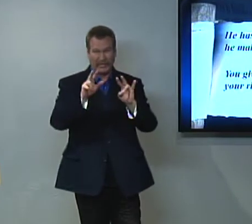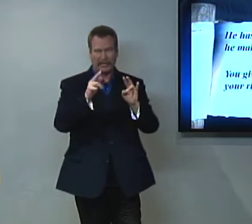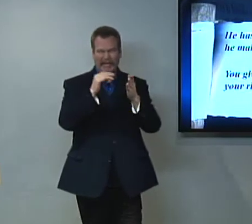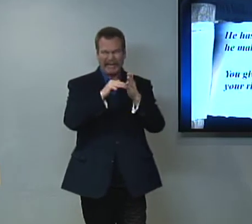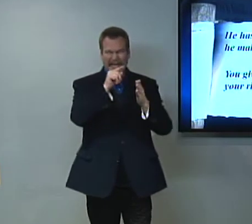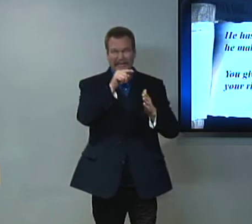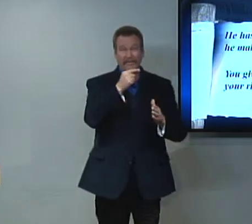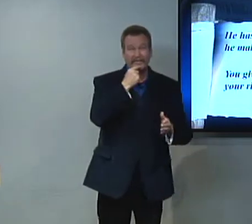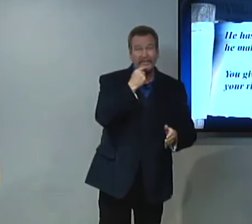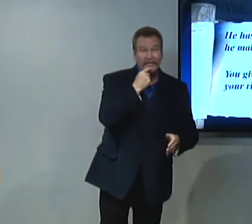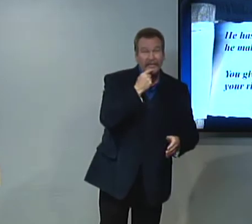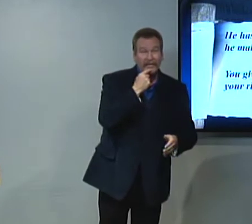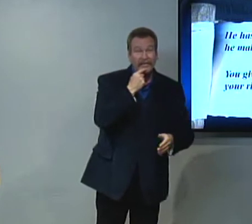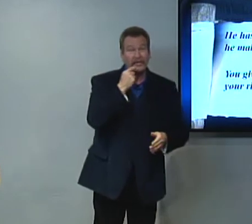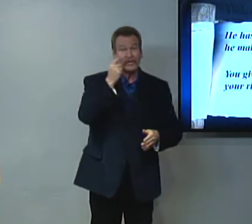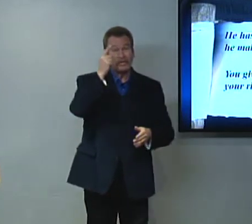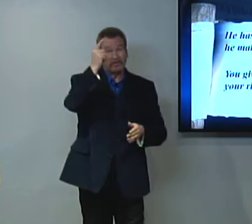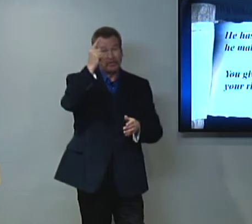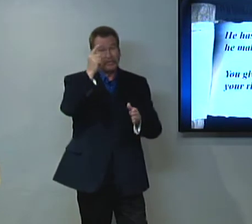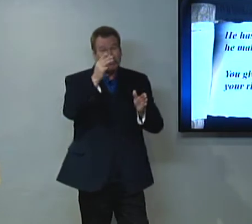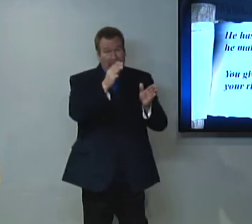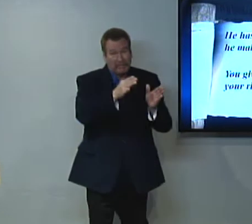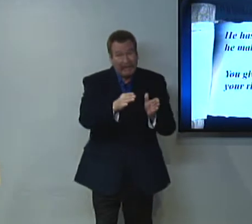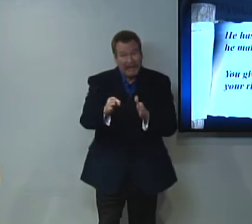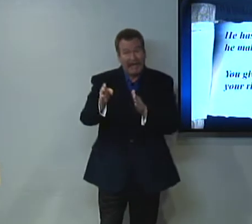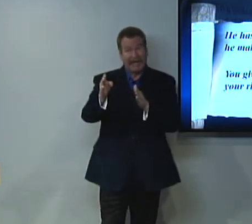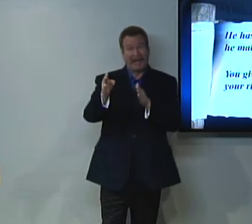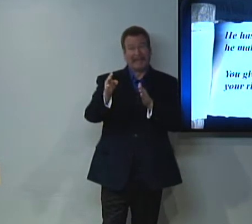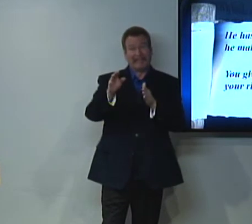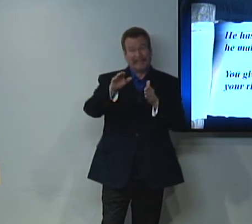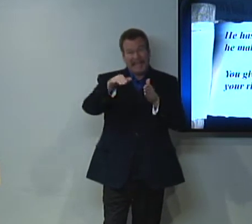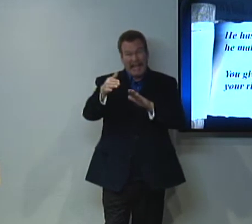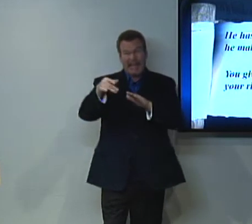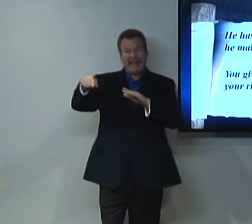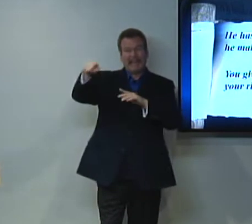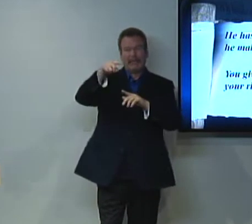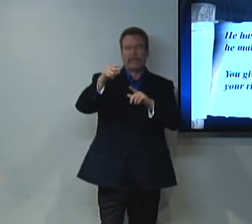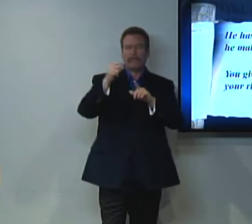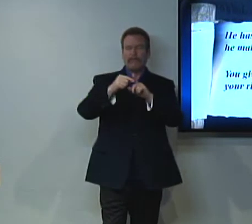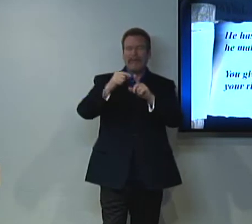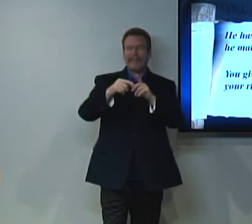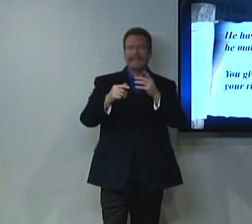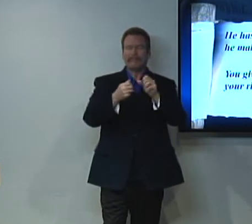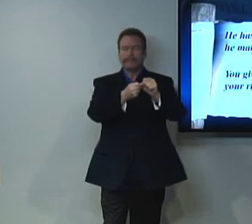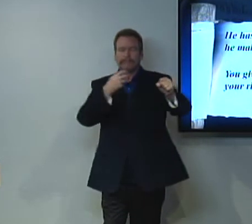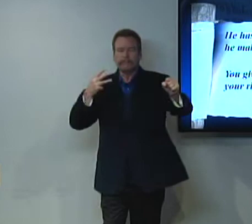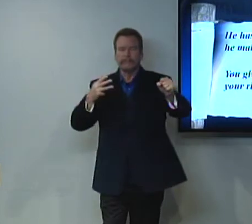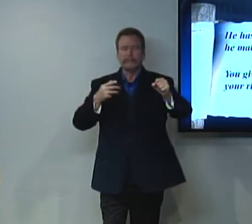In Psalm chapter 7, verse 13, it says, He has prepared His deadly arrows,